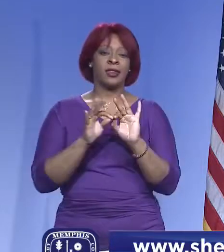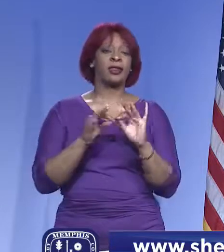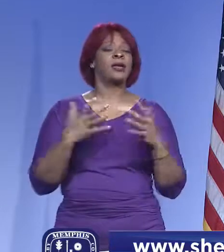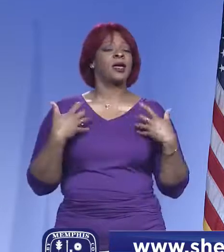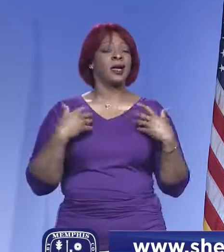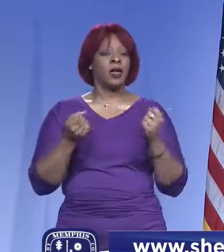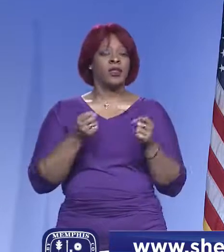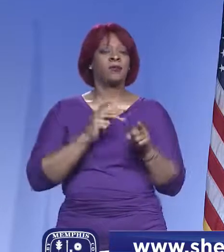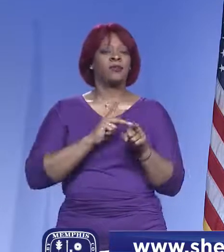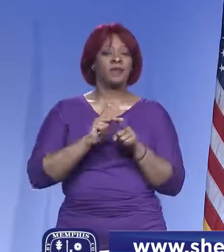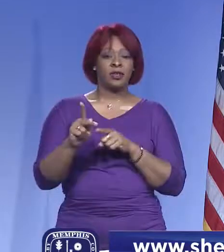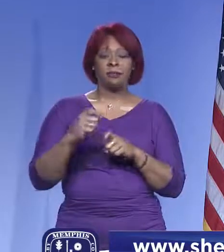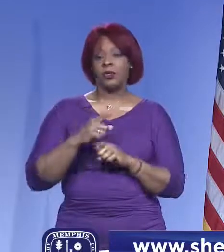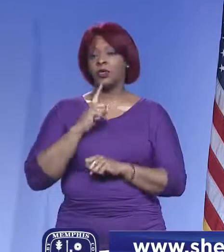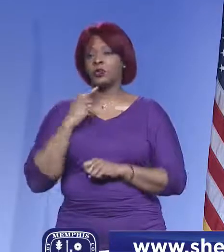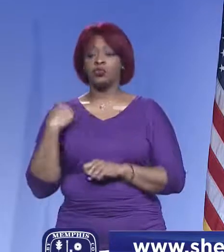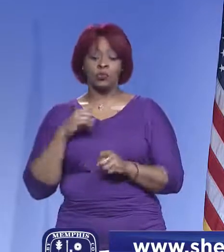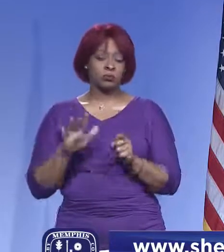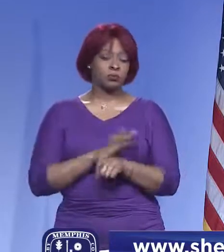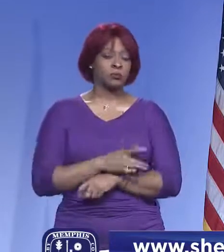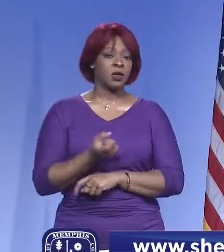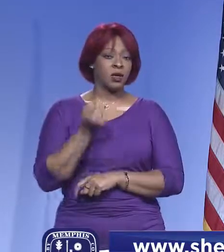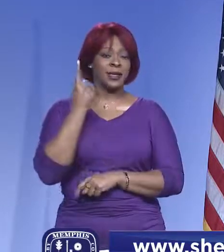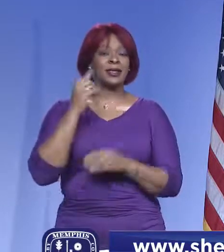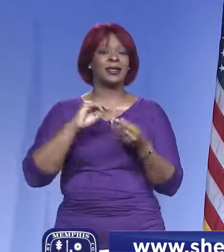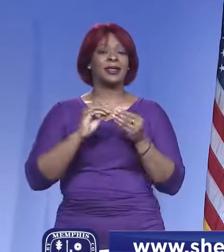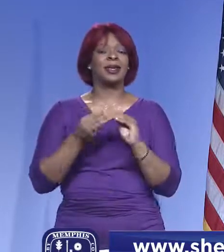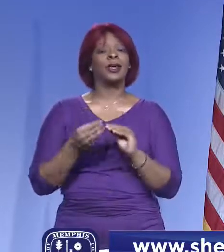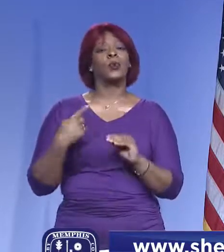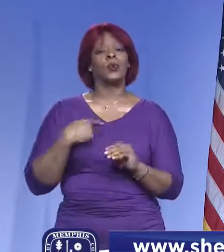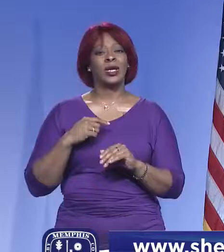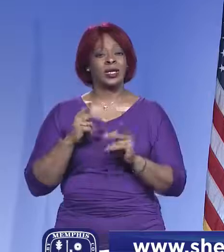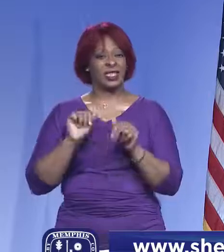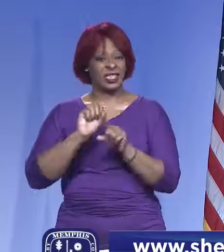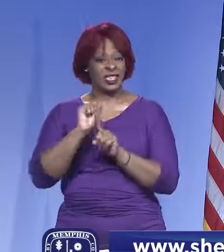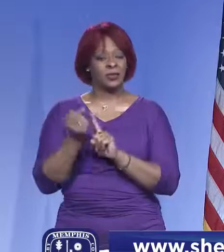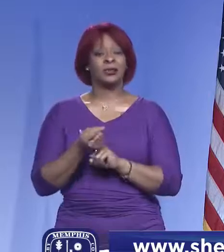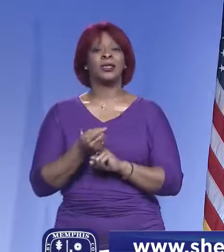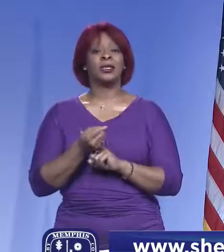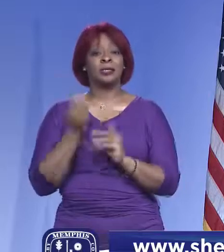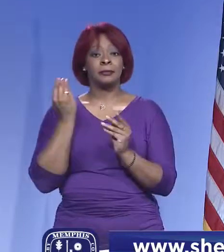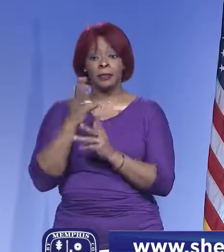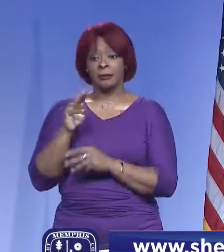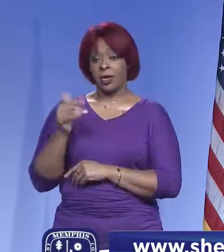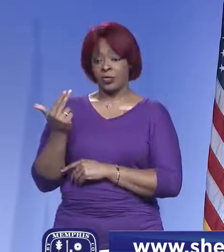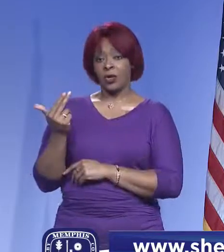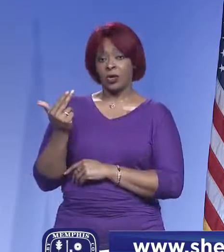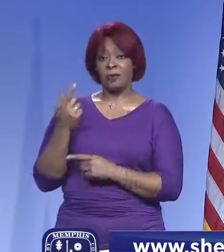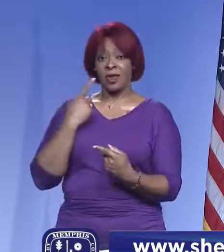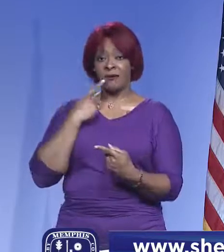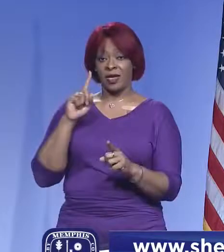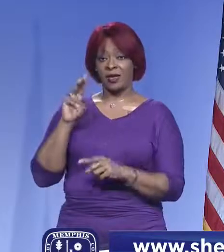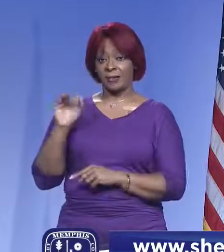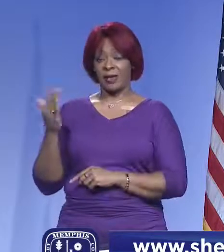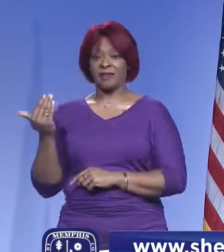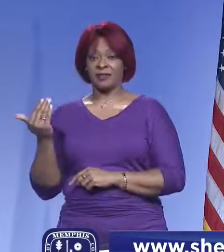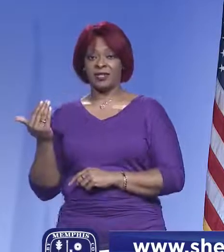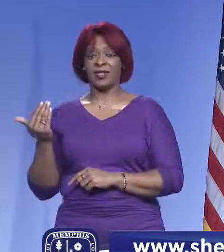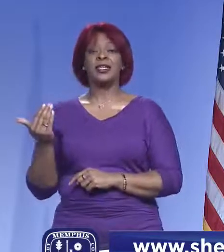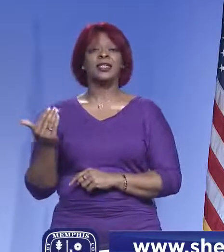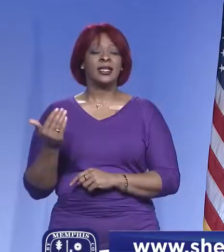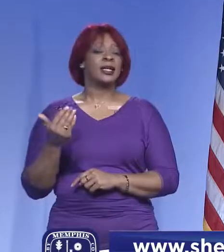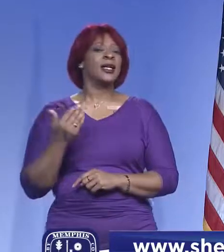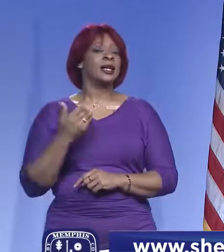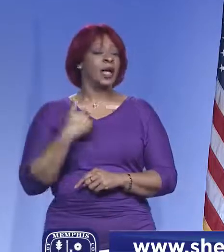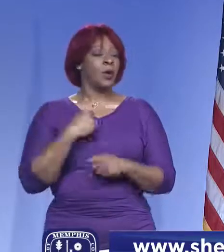health professionals to make sure we fully understand the data and that we're in a place to issue on May 13th with an effective date of May 15th. And if I could just